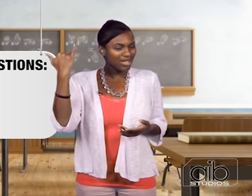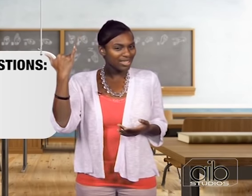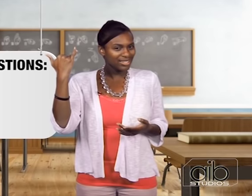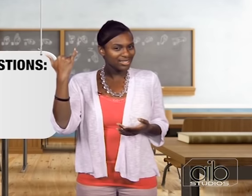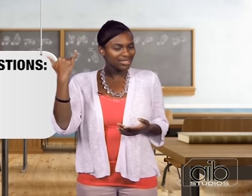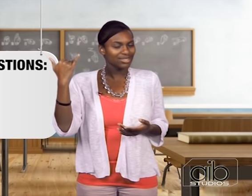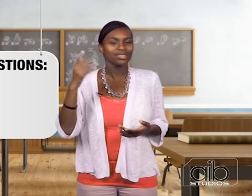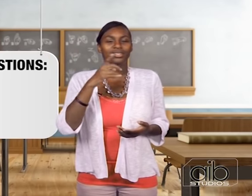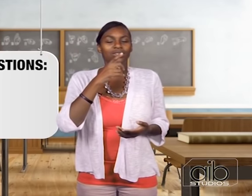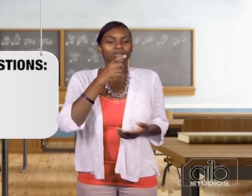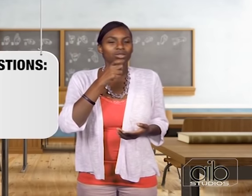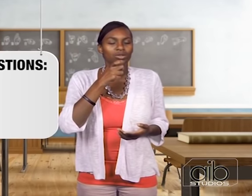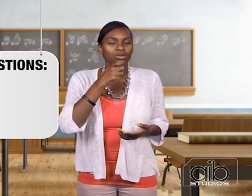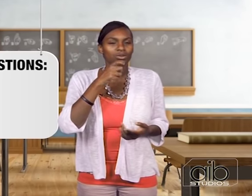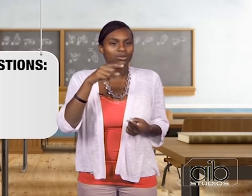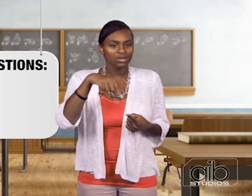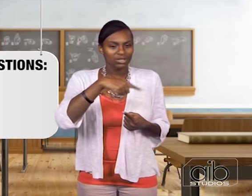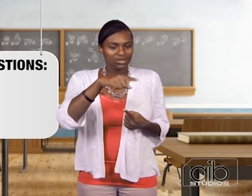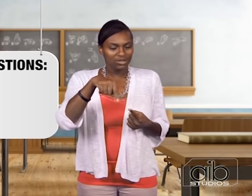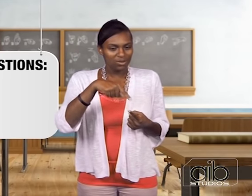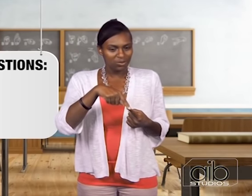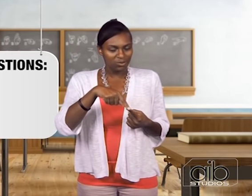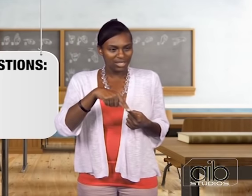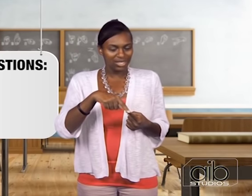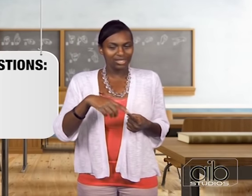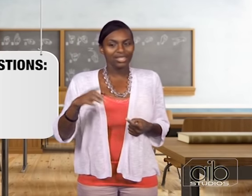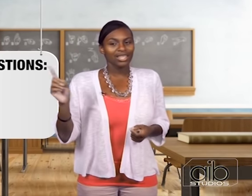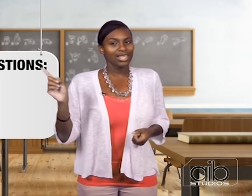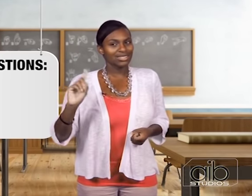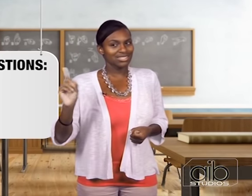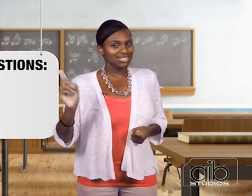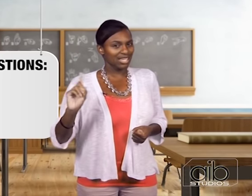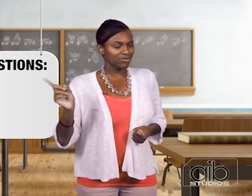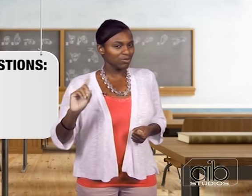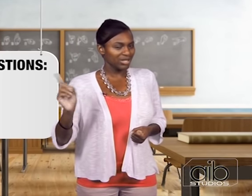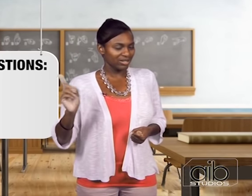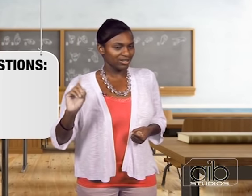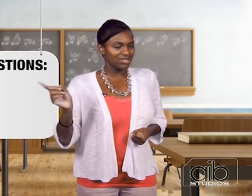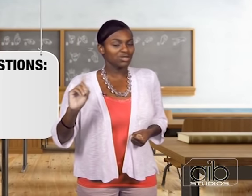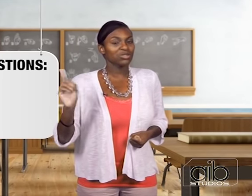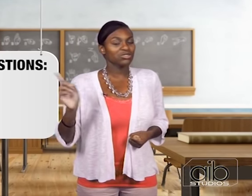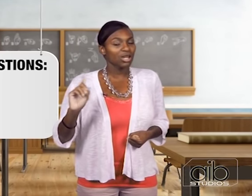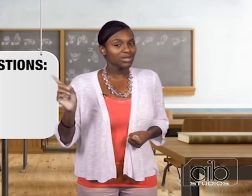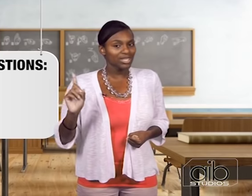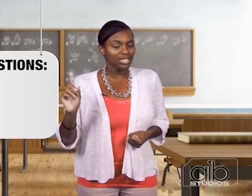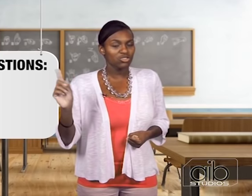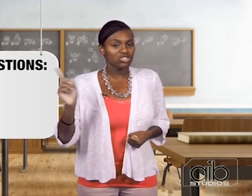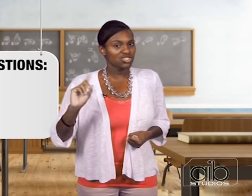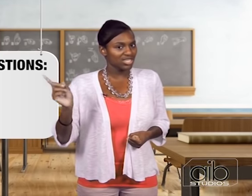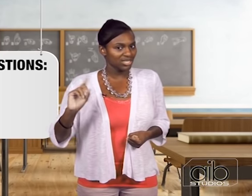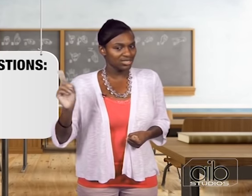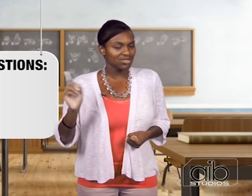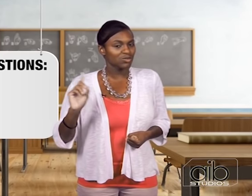why, who, when, and this is a sign for where. So with your dominant hand, you just shake it. This is